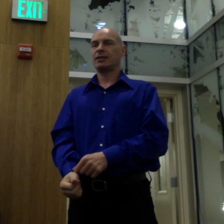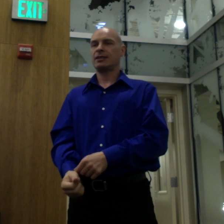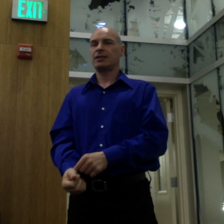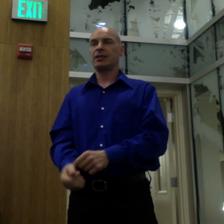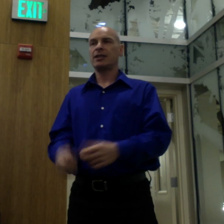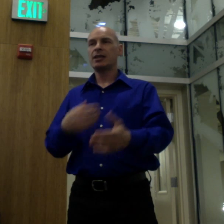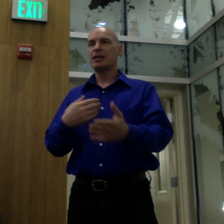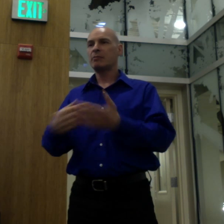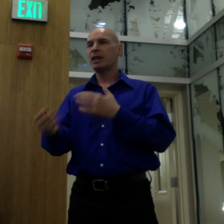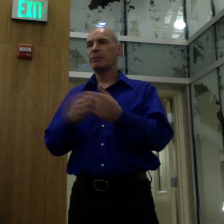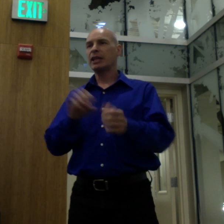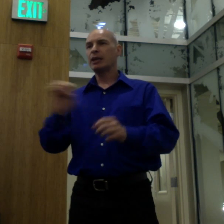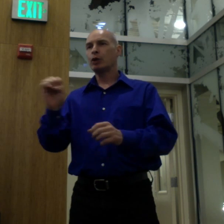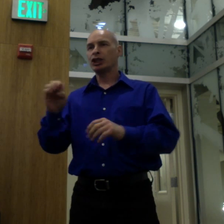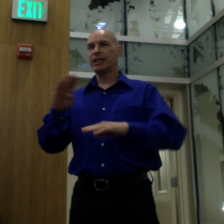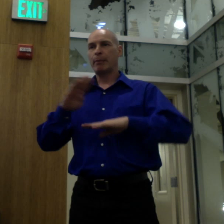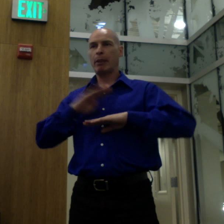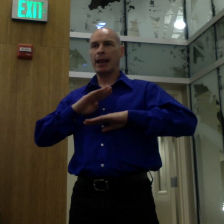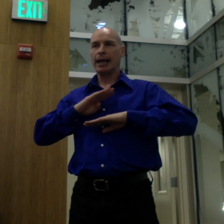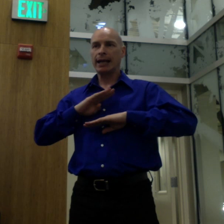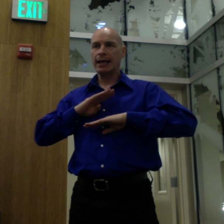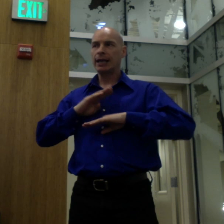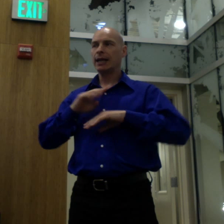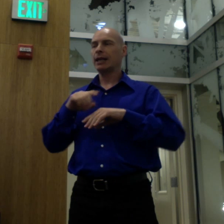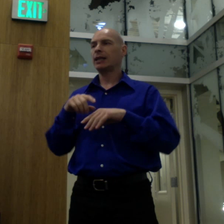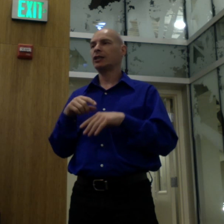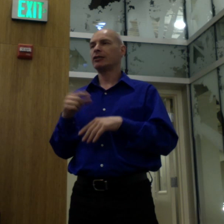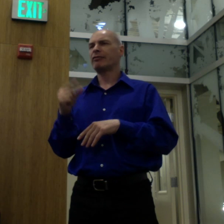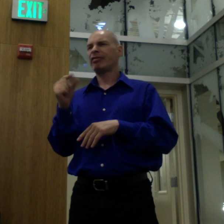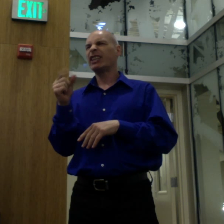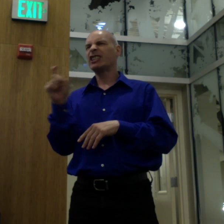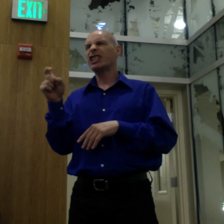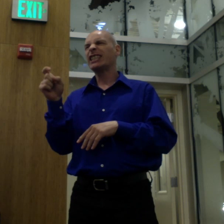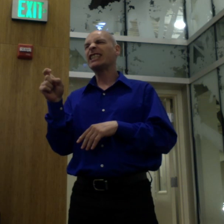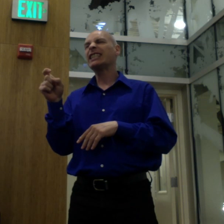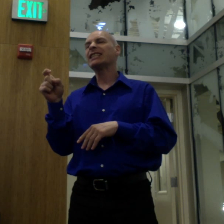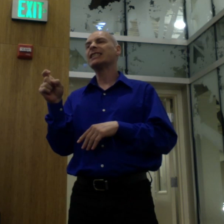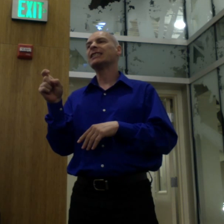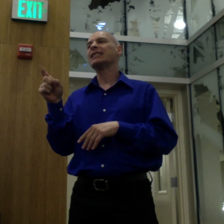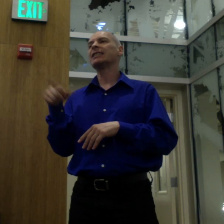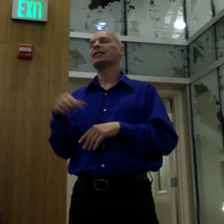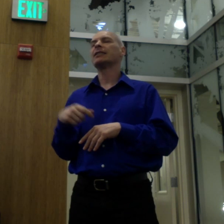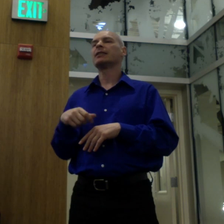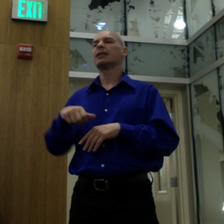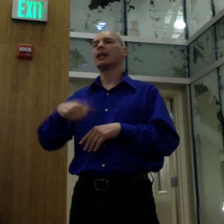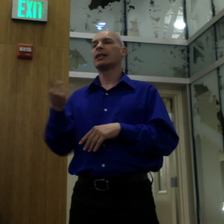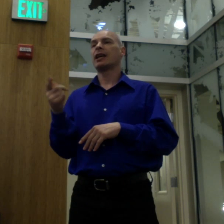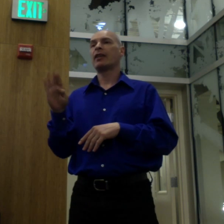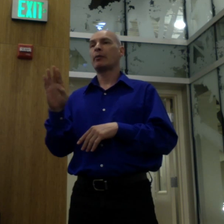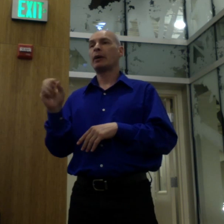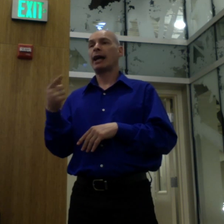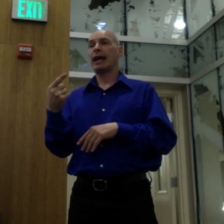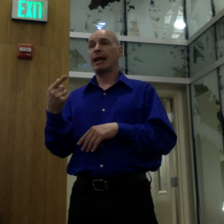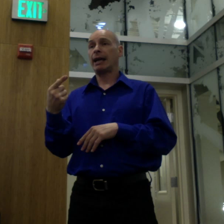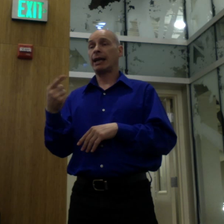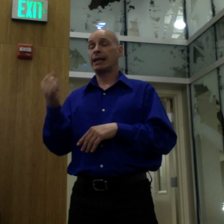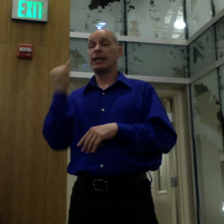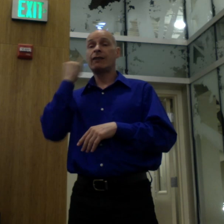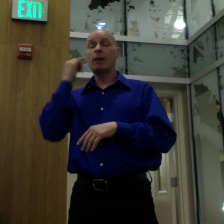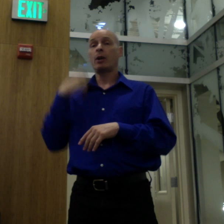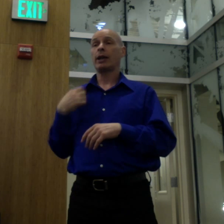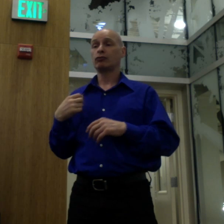Maybe an emergency blanket in there, you know, all kinds of little goodies. And then this is something that I will take with me depending on where I'm